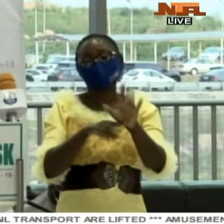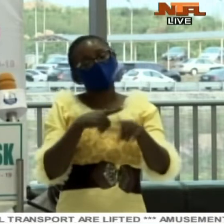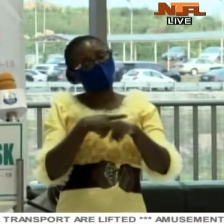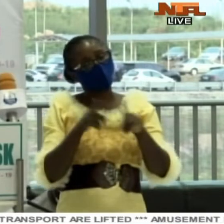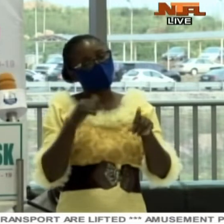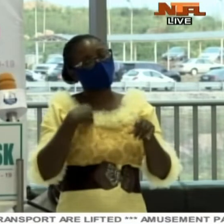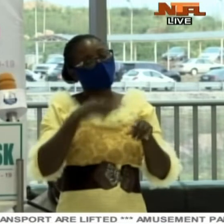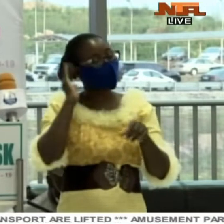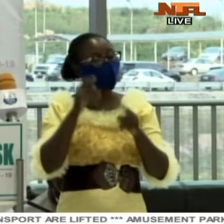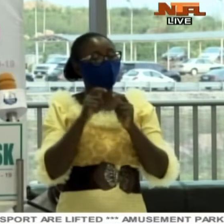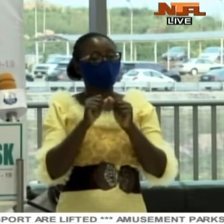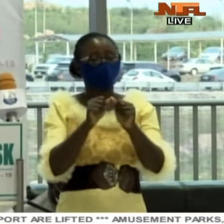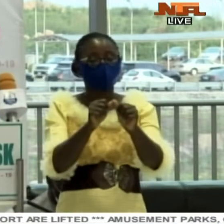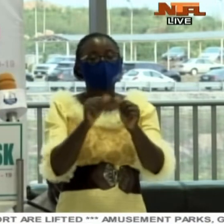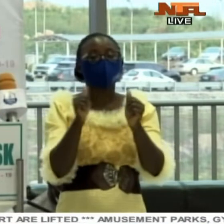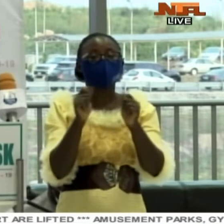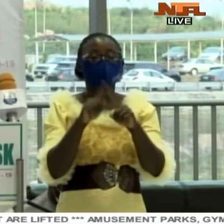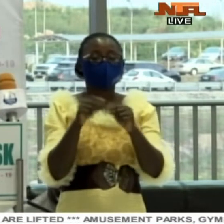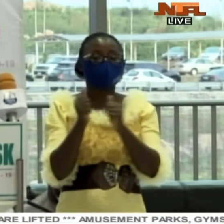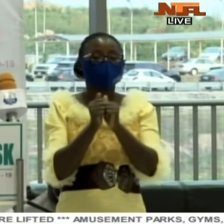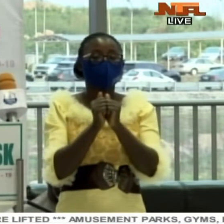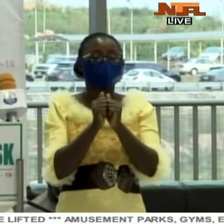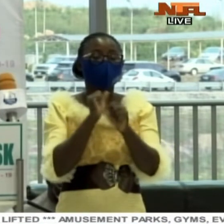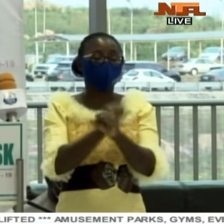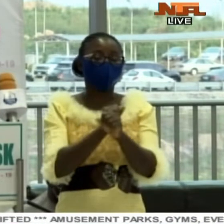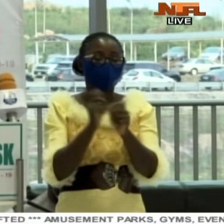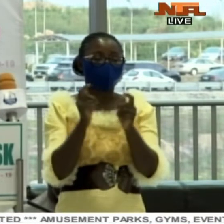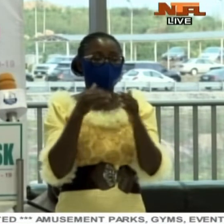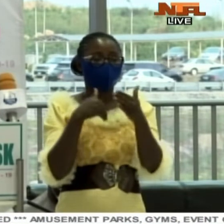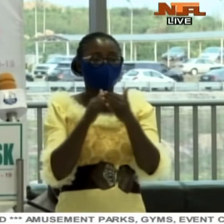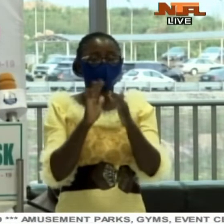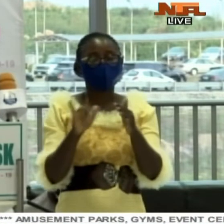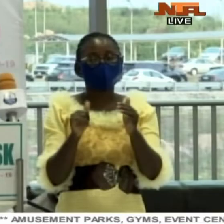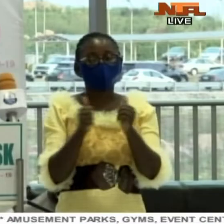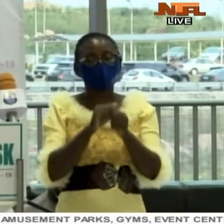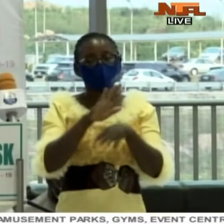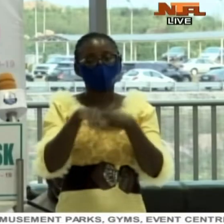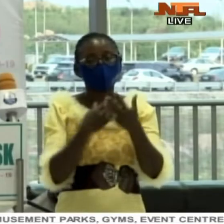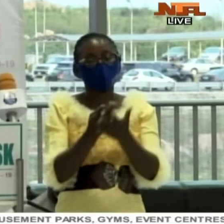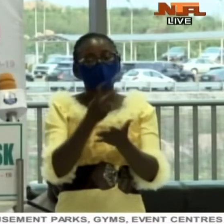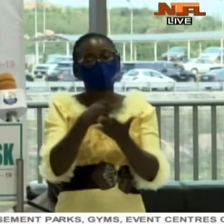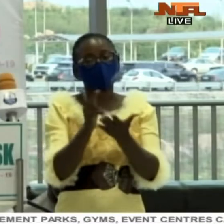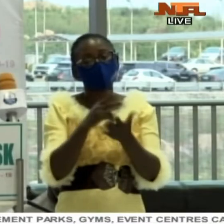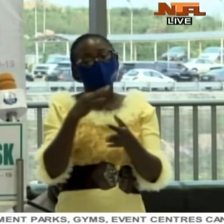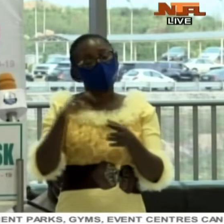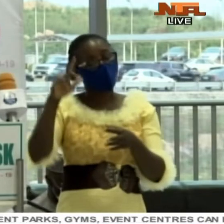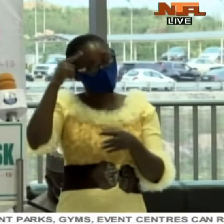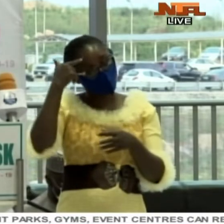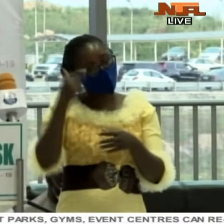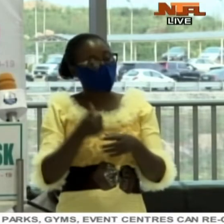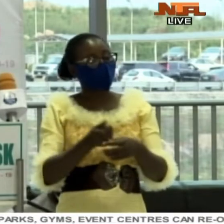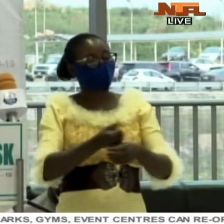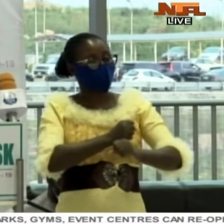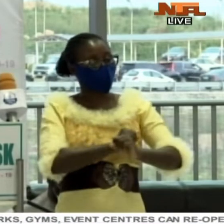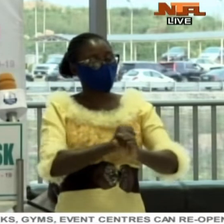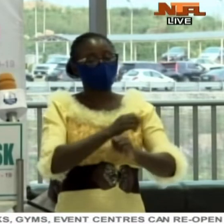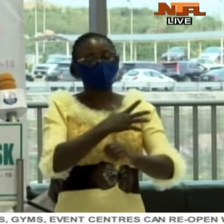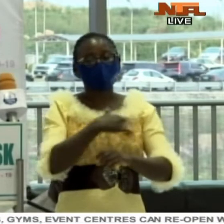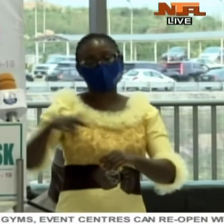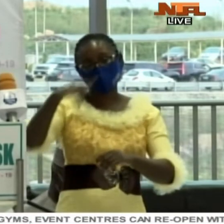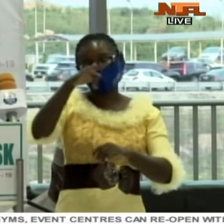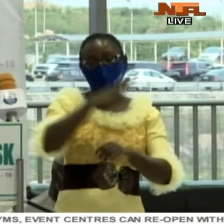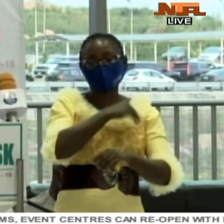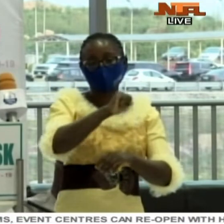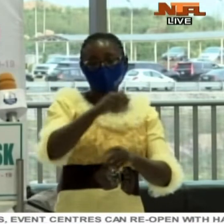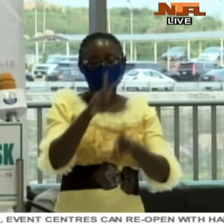we'll continue to work very closely with all parts of government, including the immigration, the security, the port health people, and